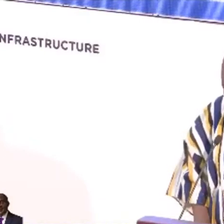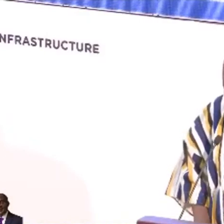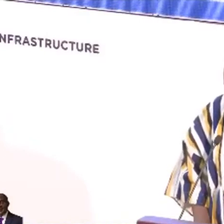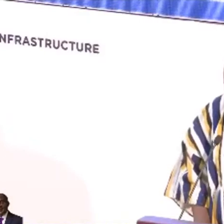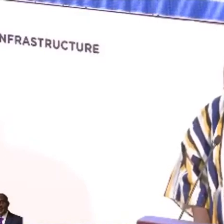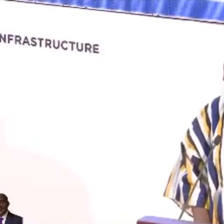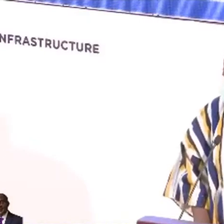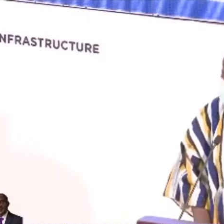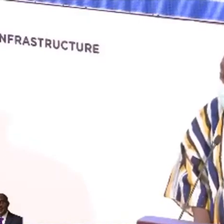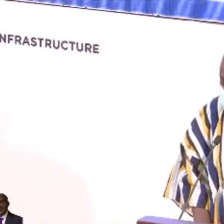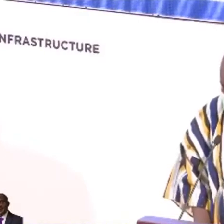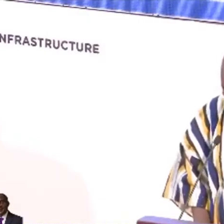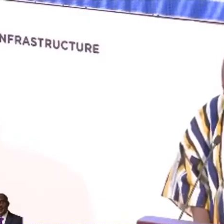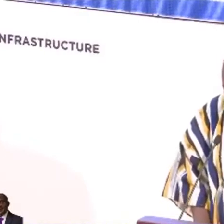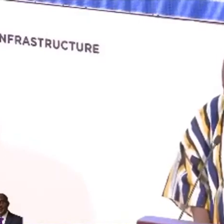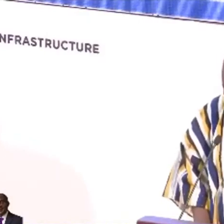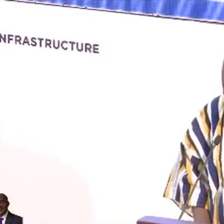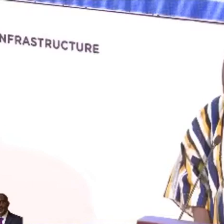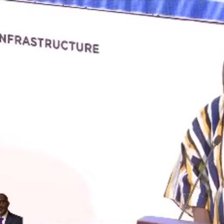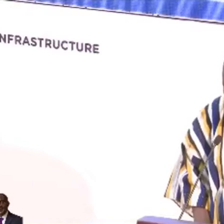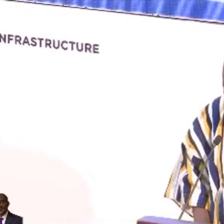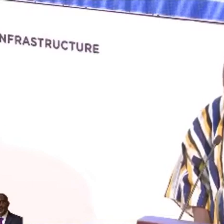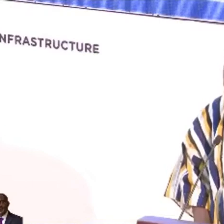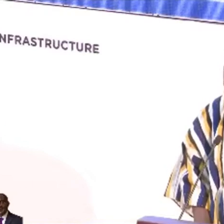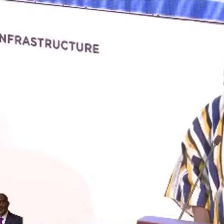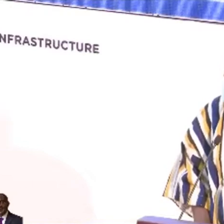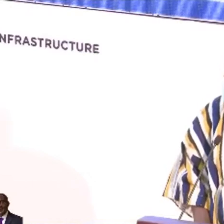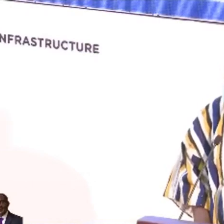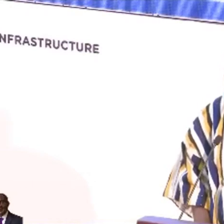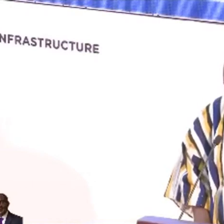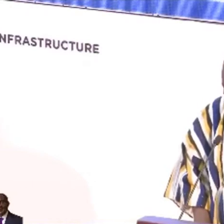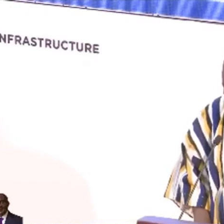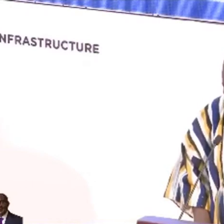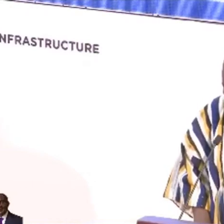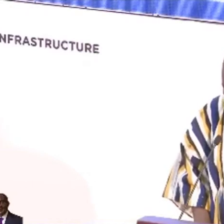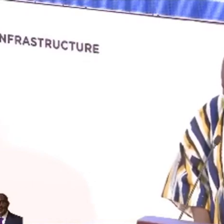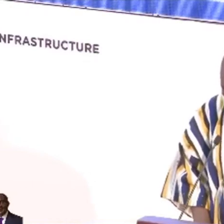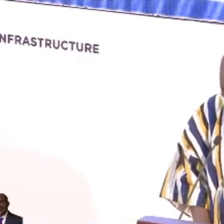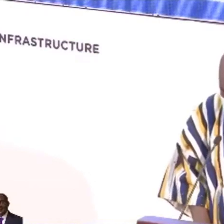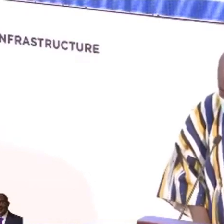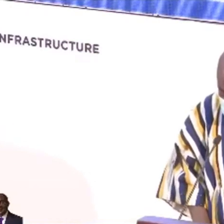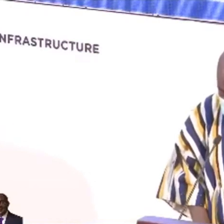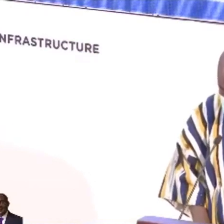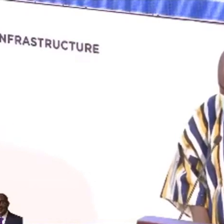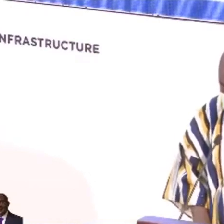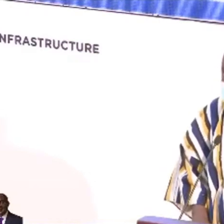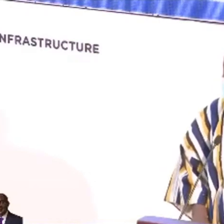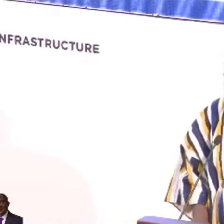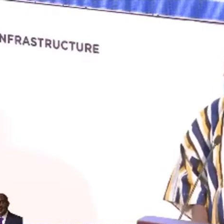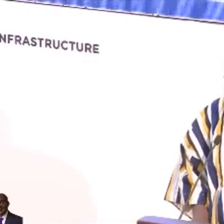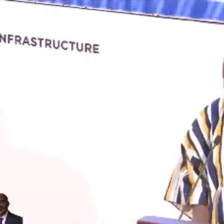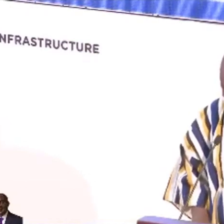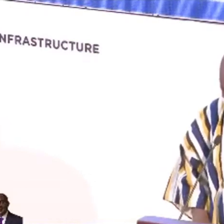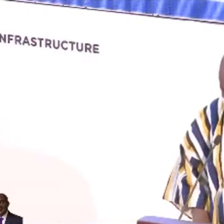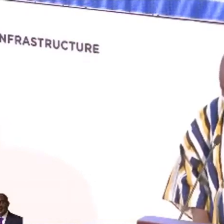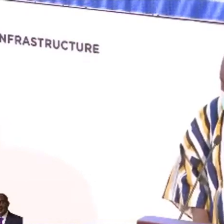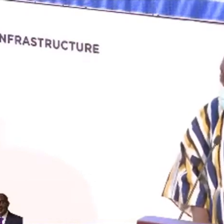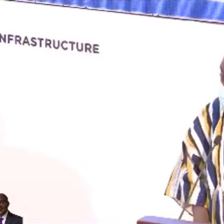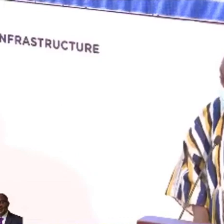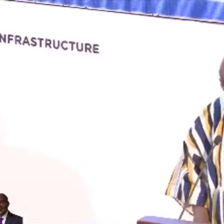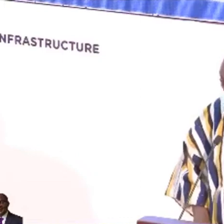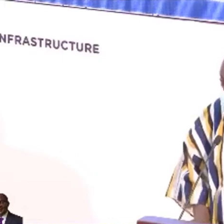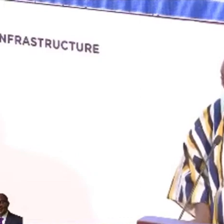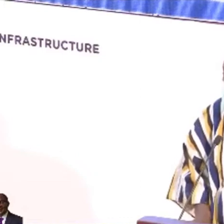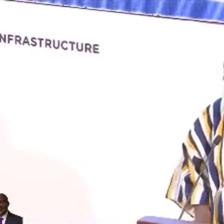us to come to full grasp with the infrastructure work executed so far by the Akufo-Addo administration. On behalf of the